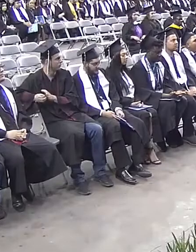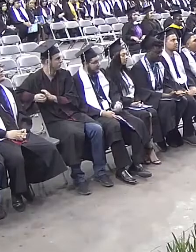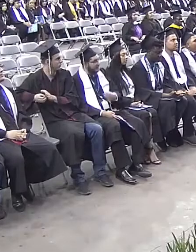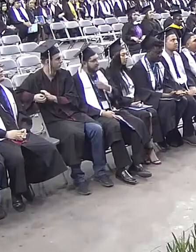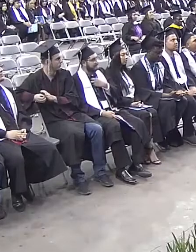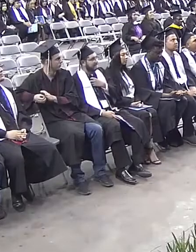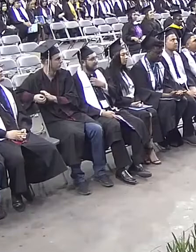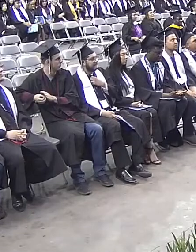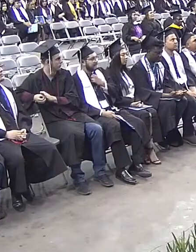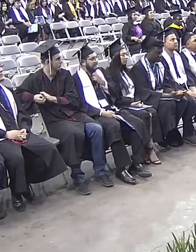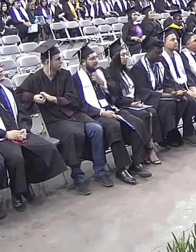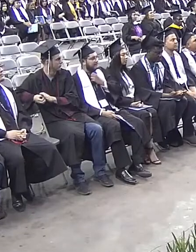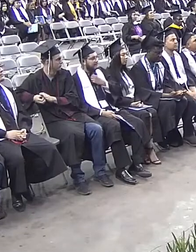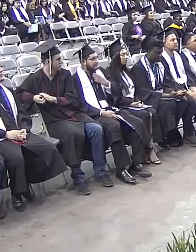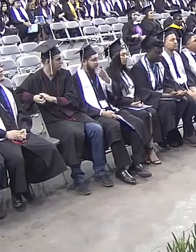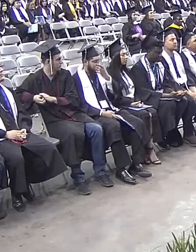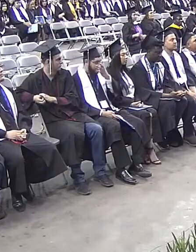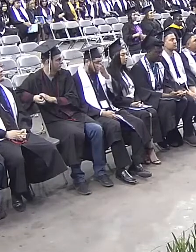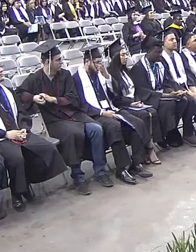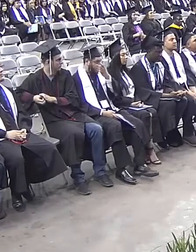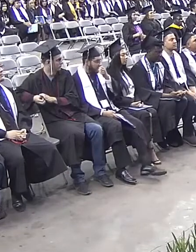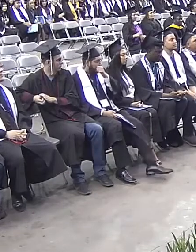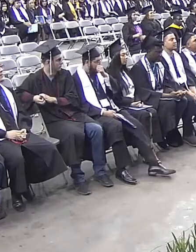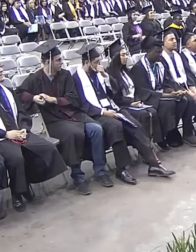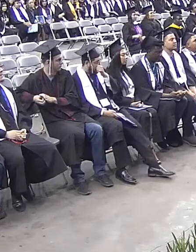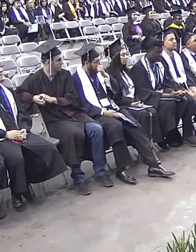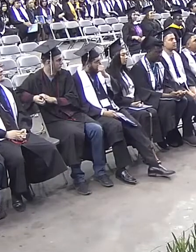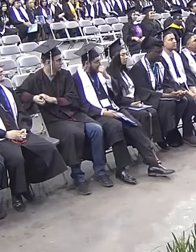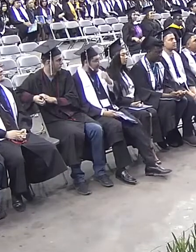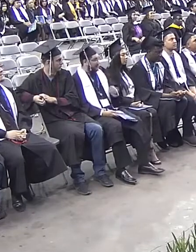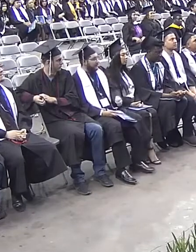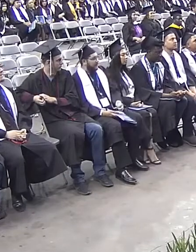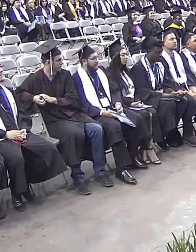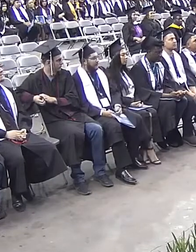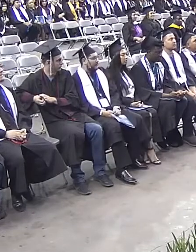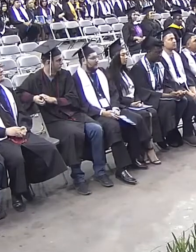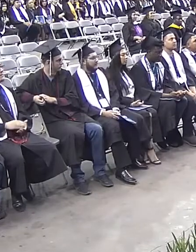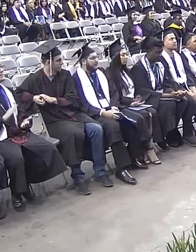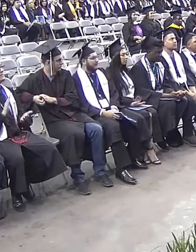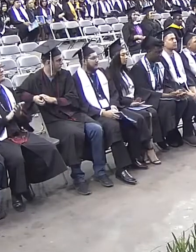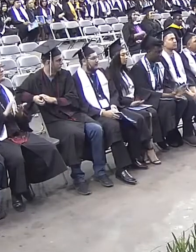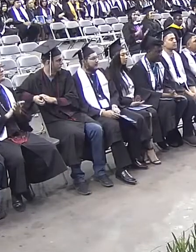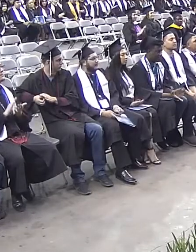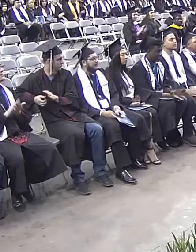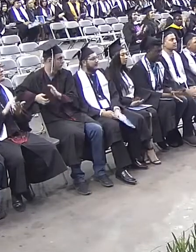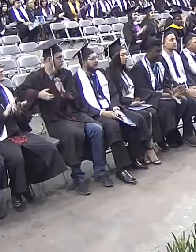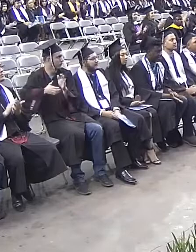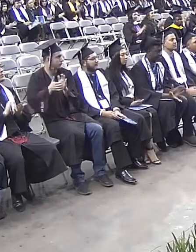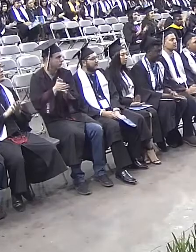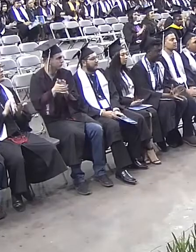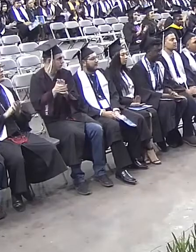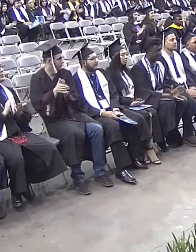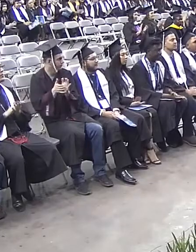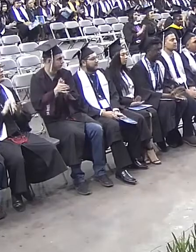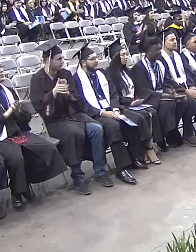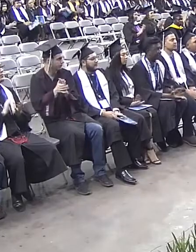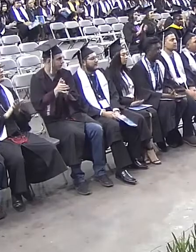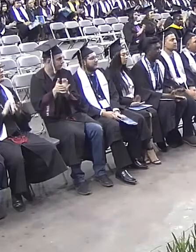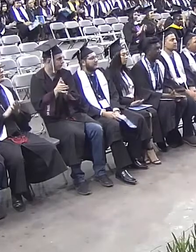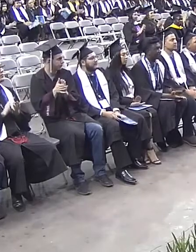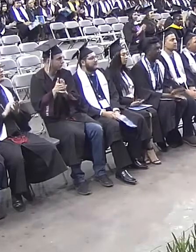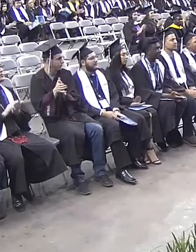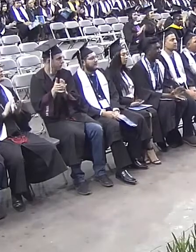And the 33 graduates from the Alta Vista Early College High School.